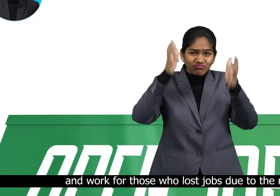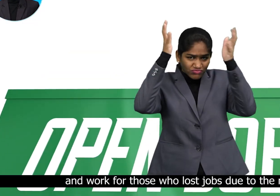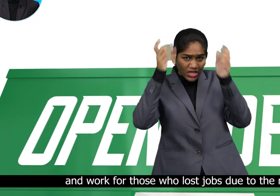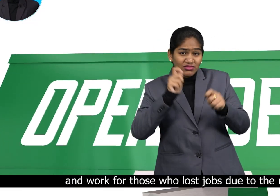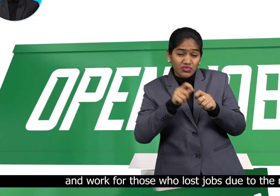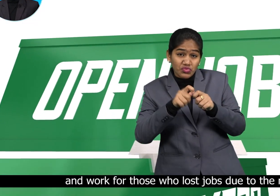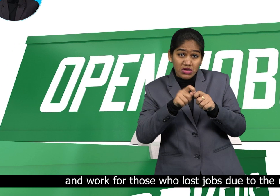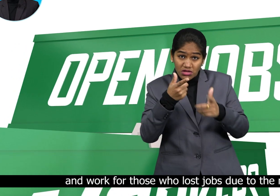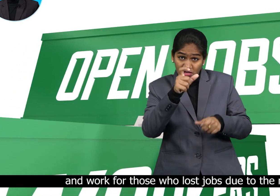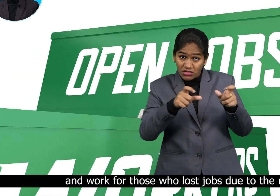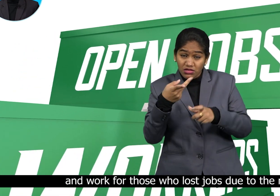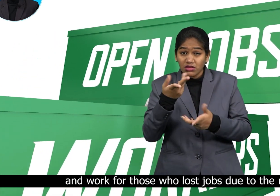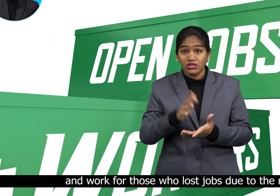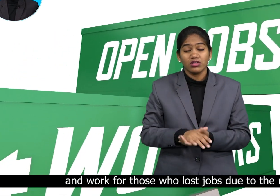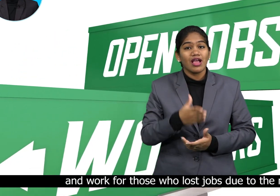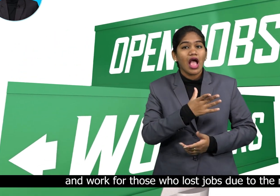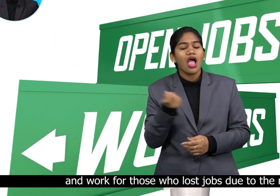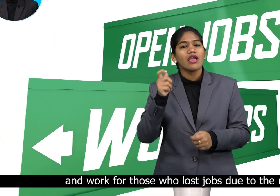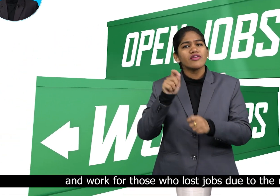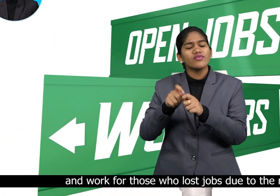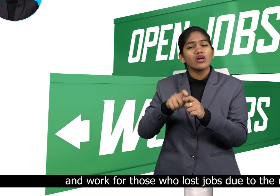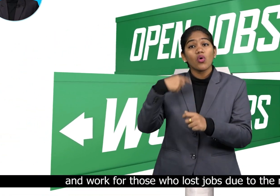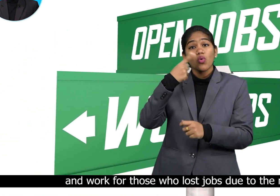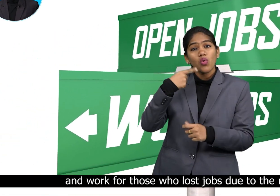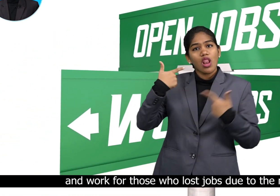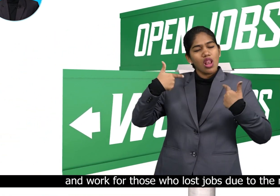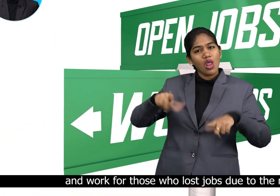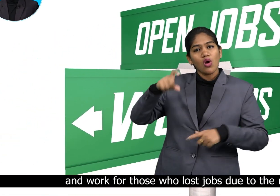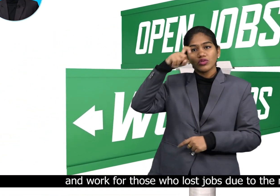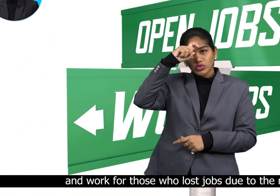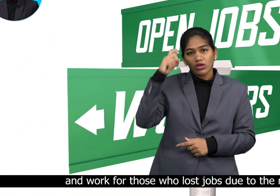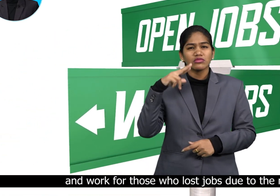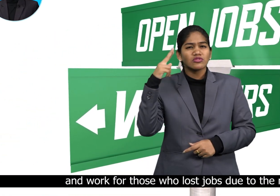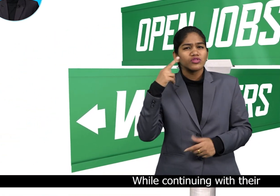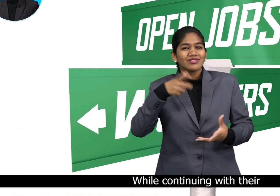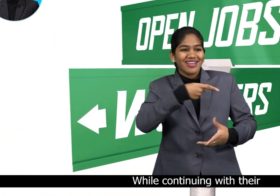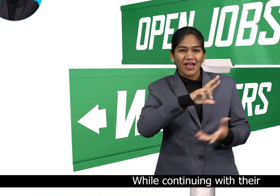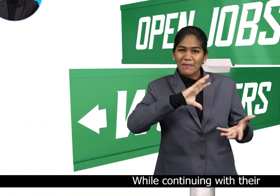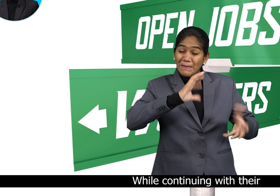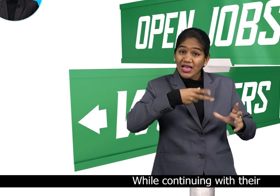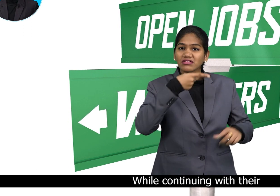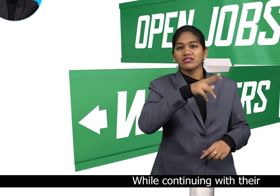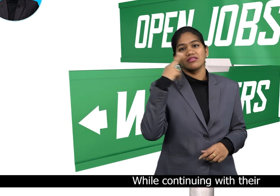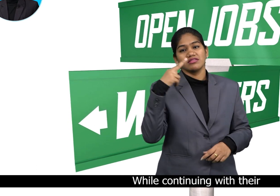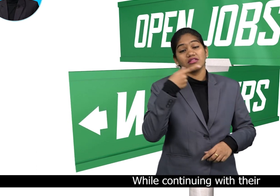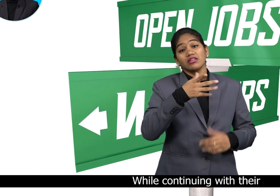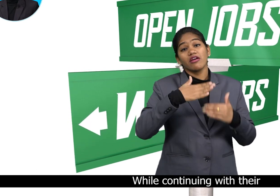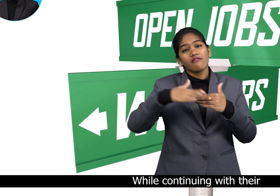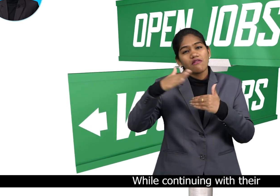and work for those who lost jobs due to the machinery while continuing with